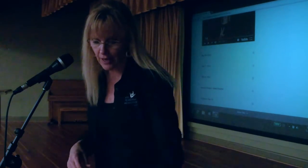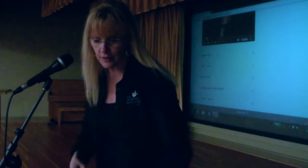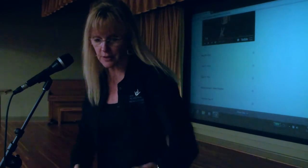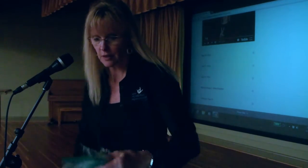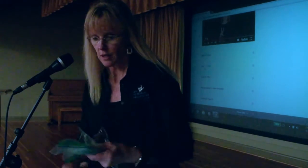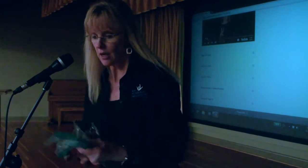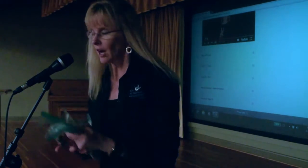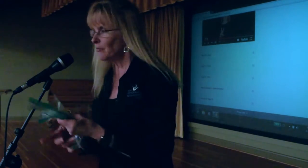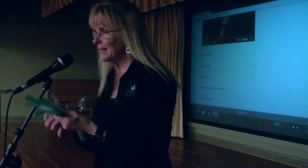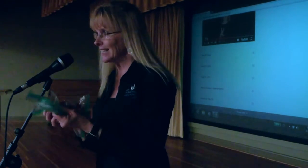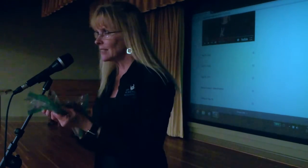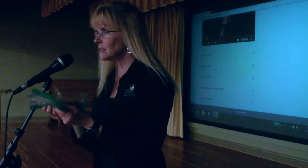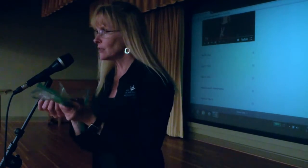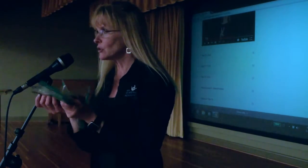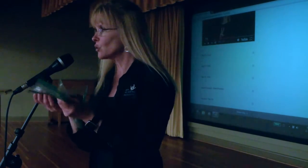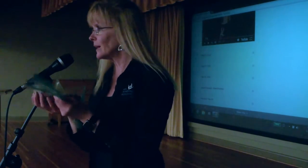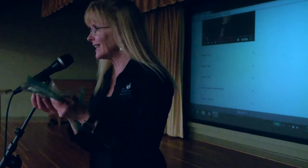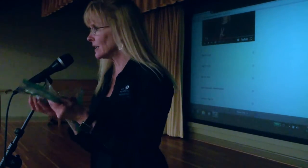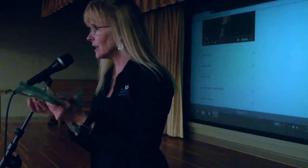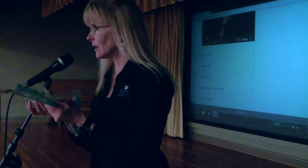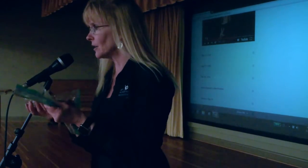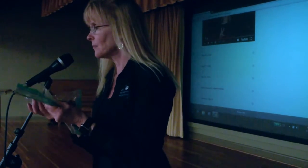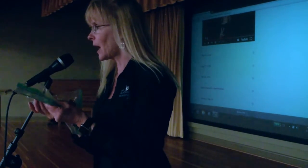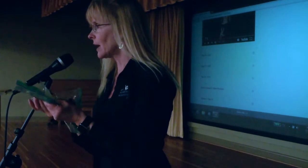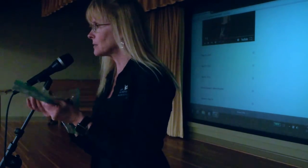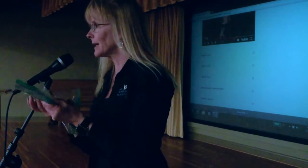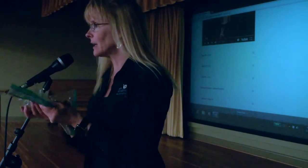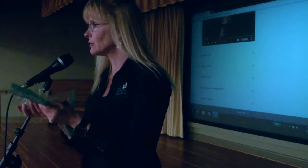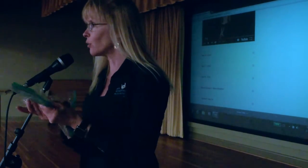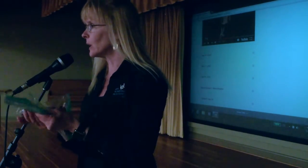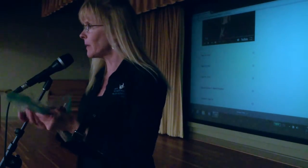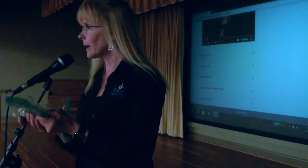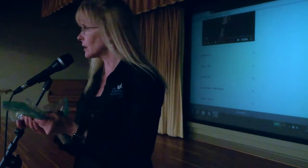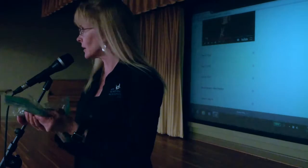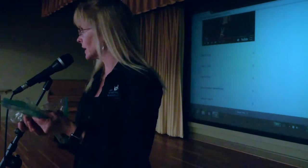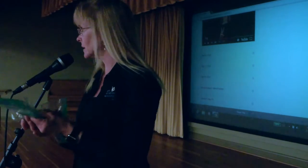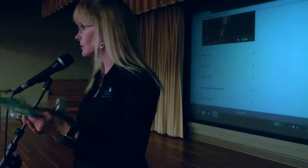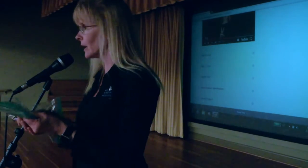bags of pennies, and there are 20 in here. I expect to have 20 back there, ladies, right?